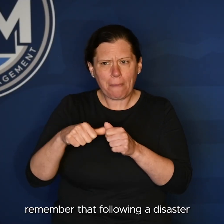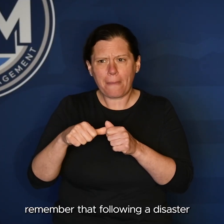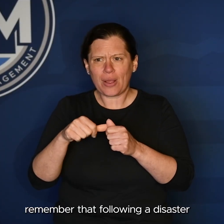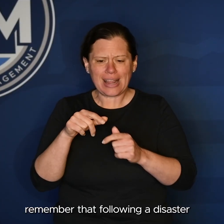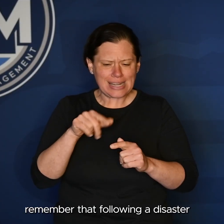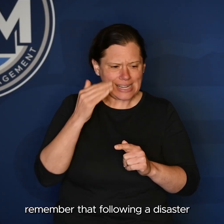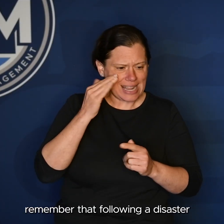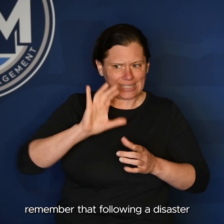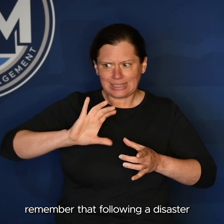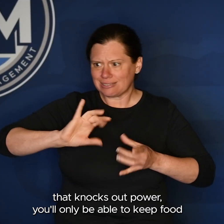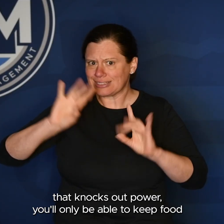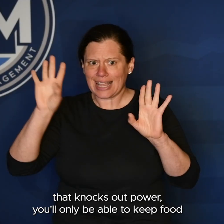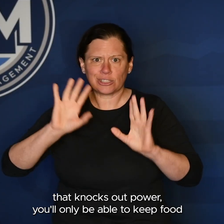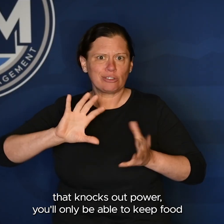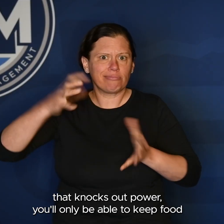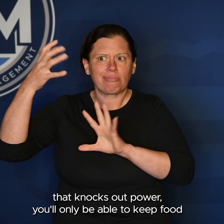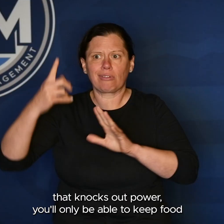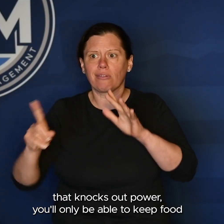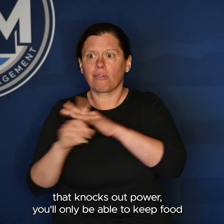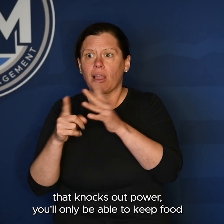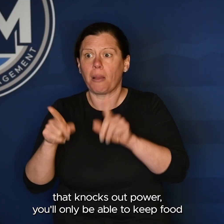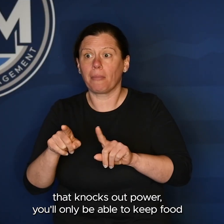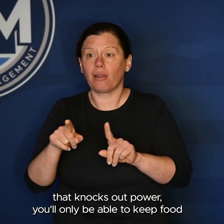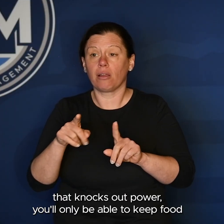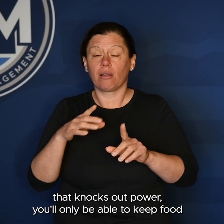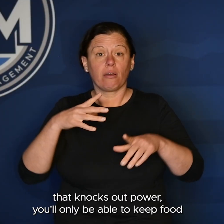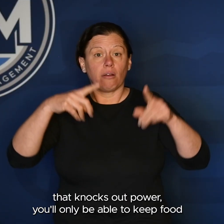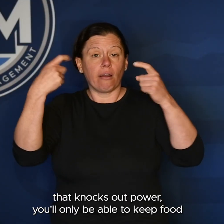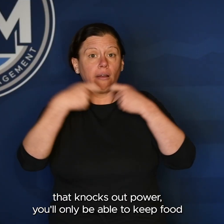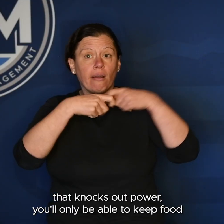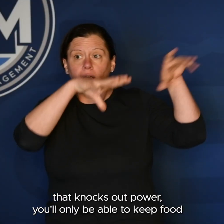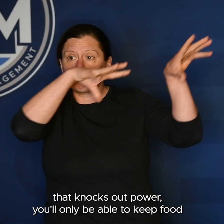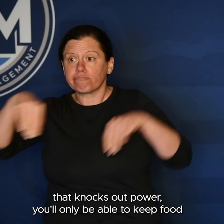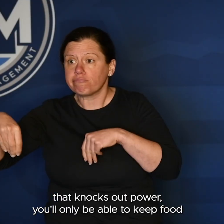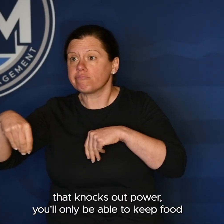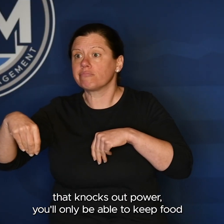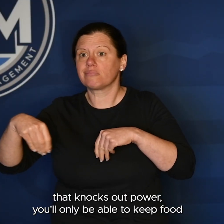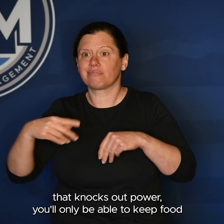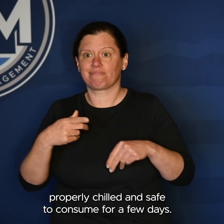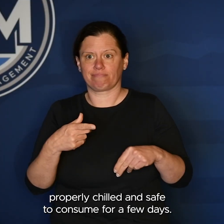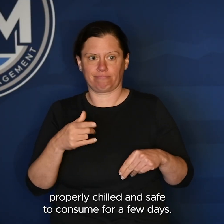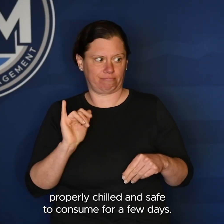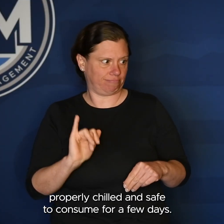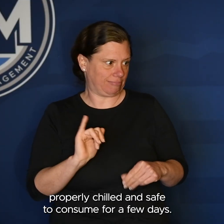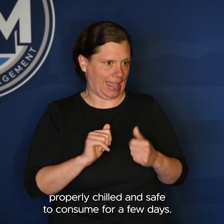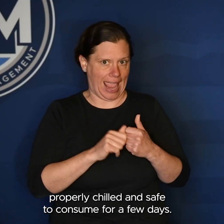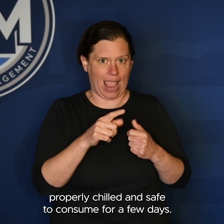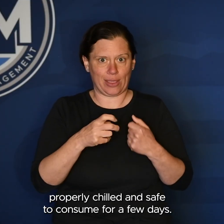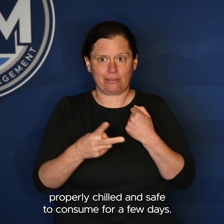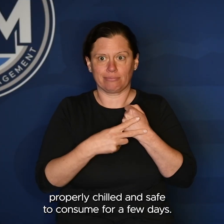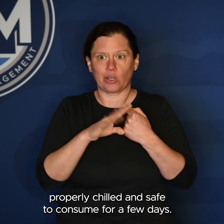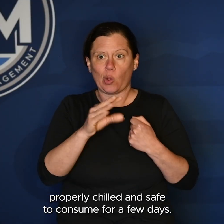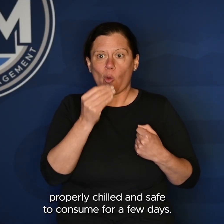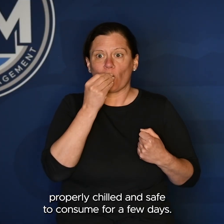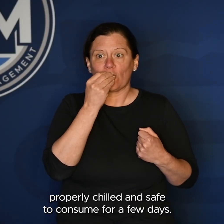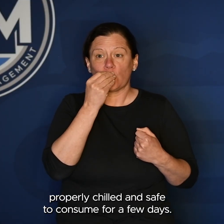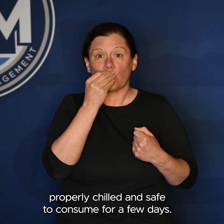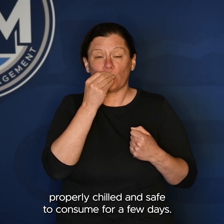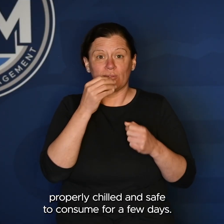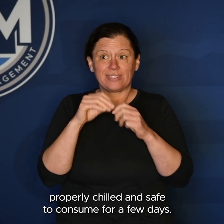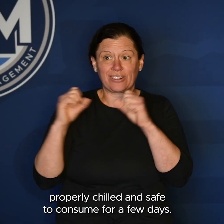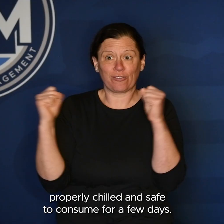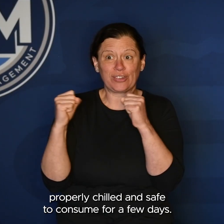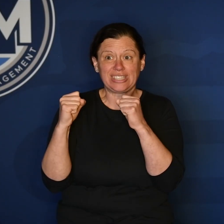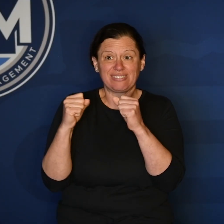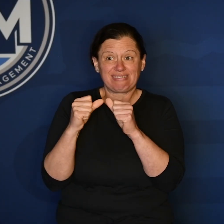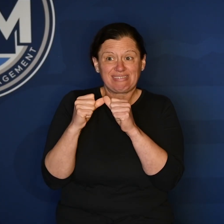remember that following a disaster that knocks out power, you'll only be able to keep food properly chilled and safe to consume for a